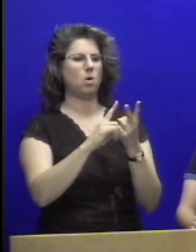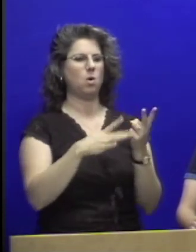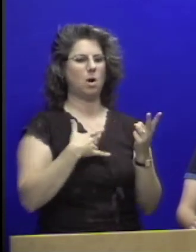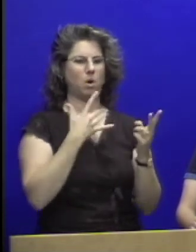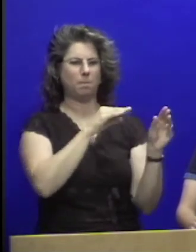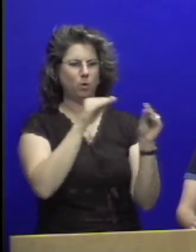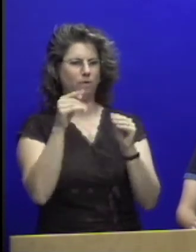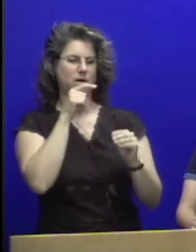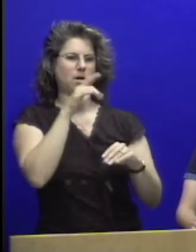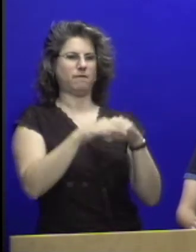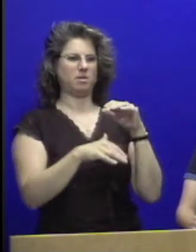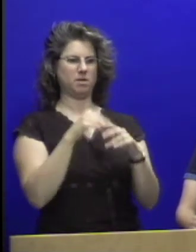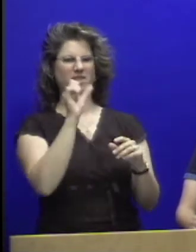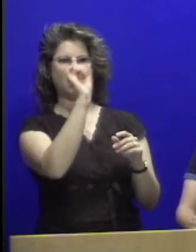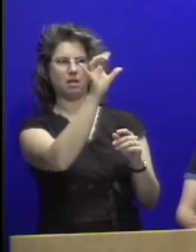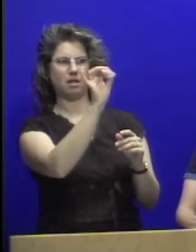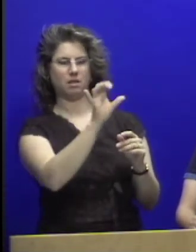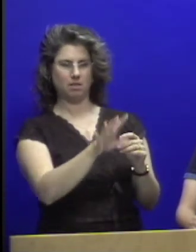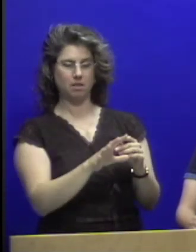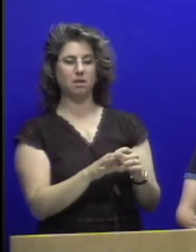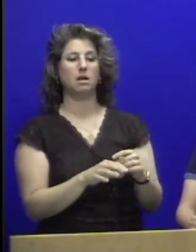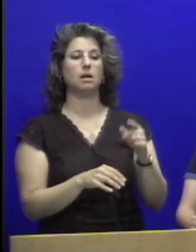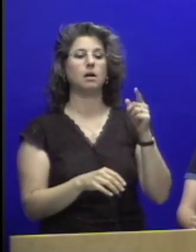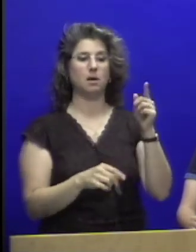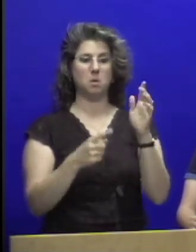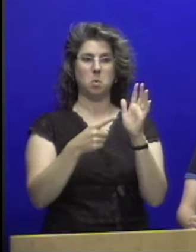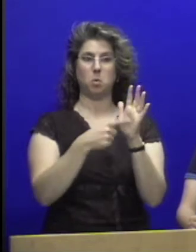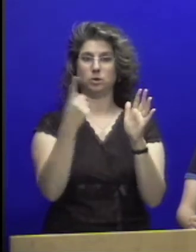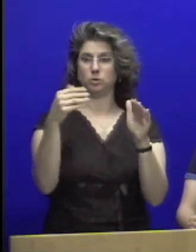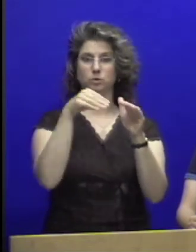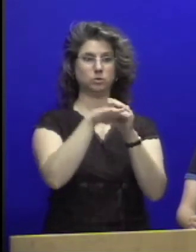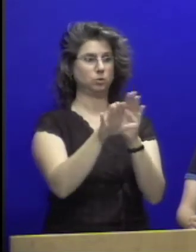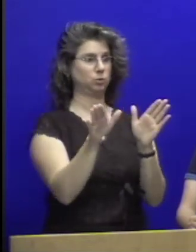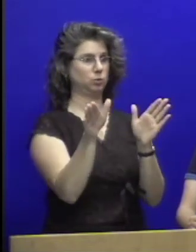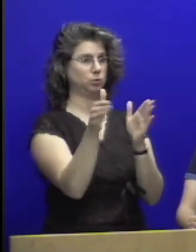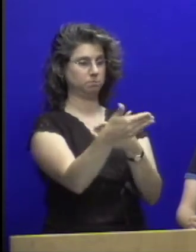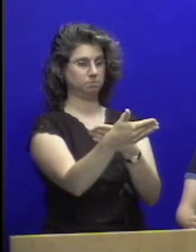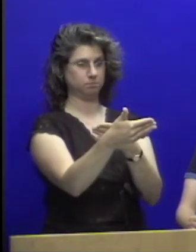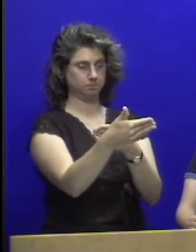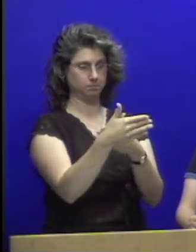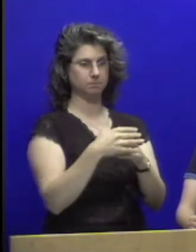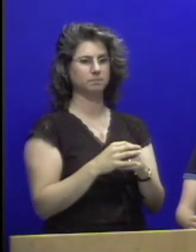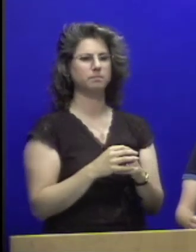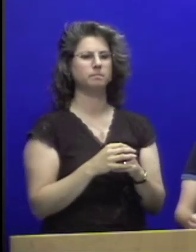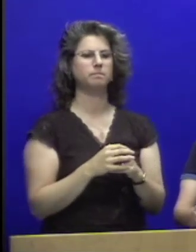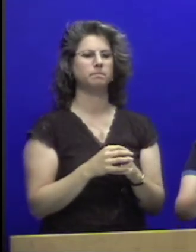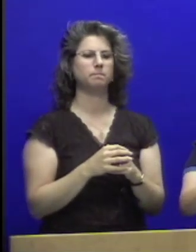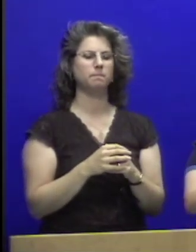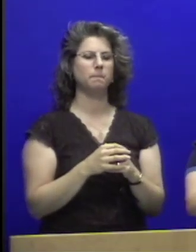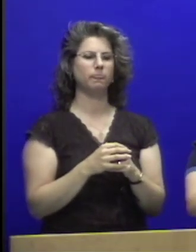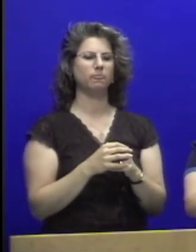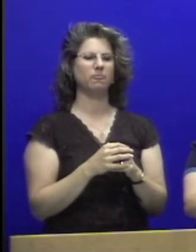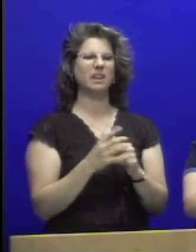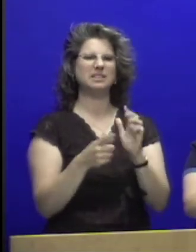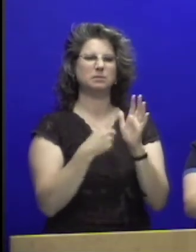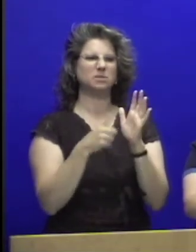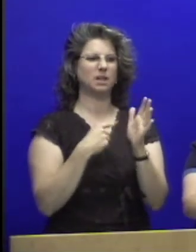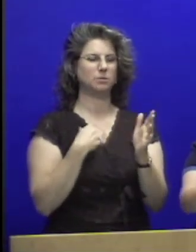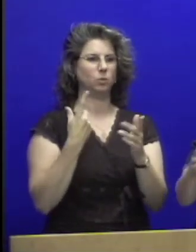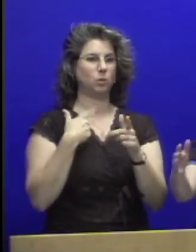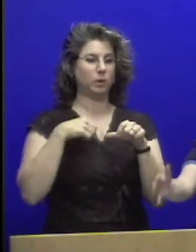Basically, what we're going to ask you to do once you get into the room is to go from one